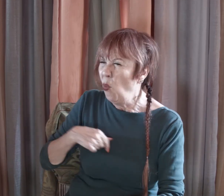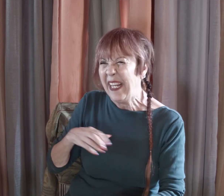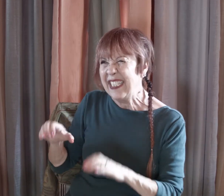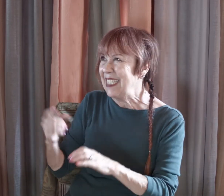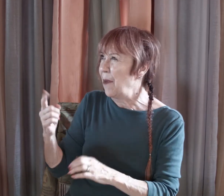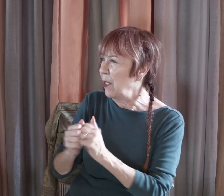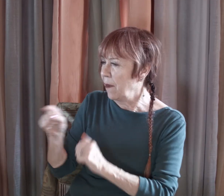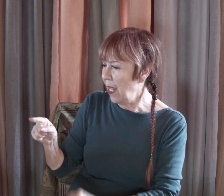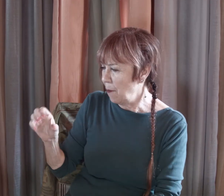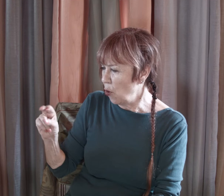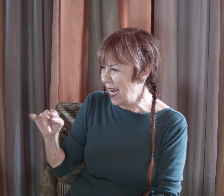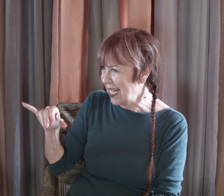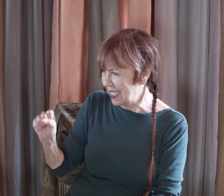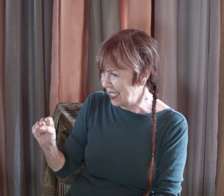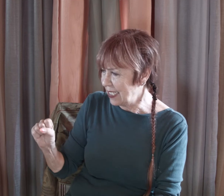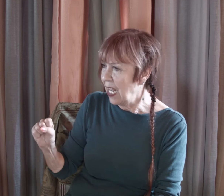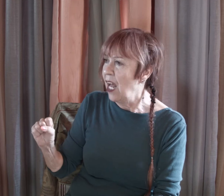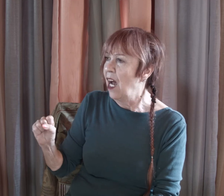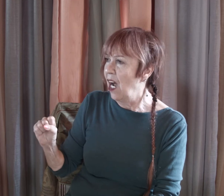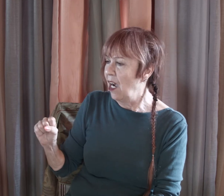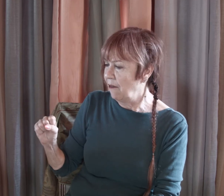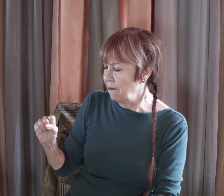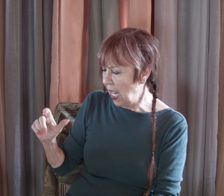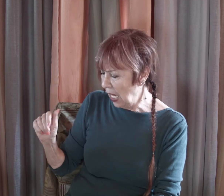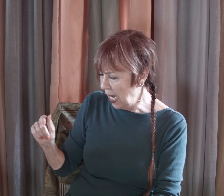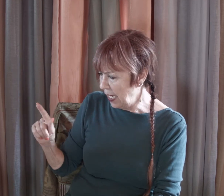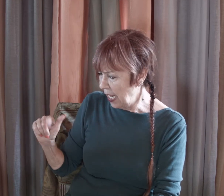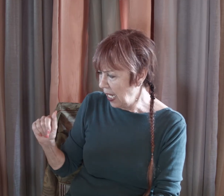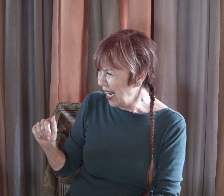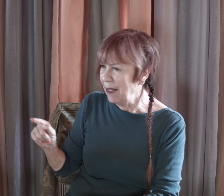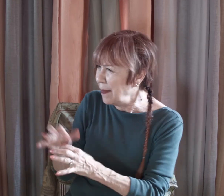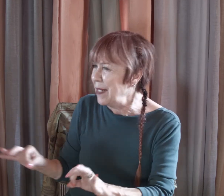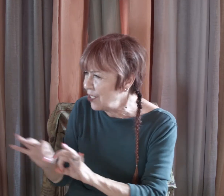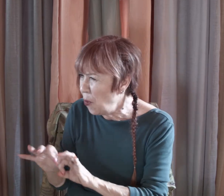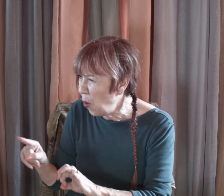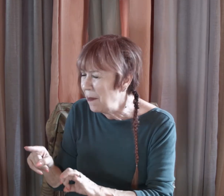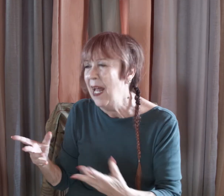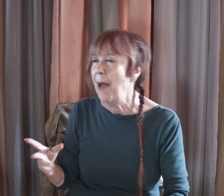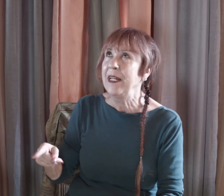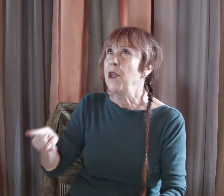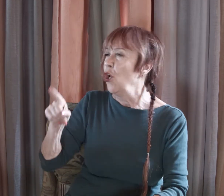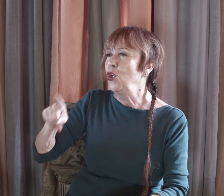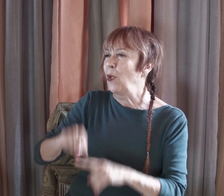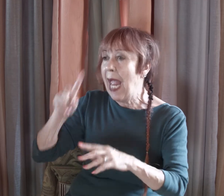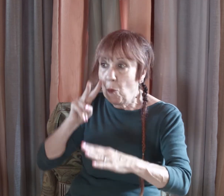Onassis Foundation before the pandemic. So important. Tell me. I mean, of course, you can't predict, but you